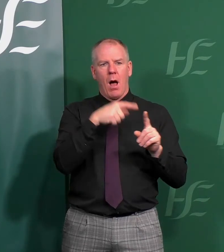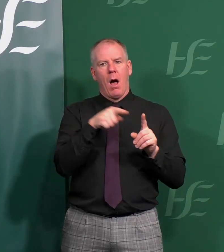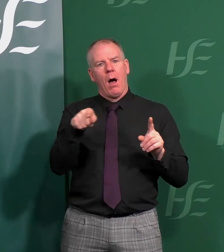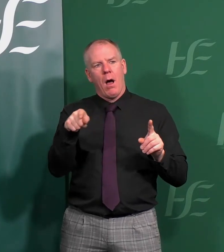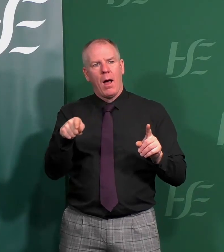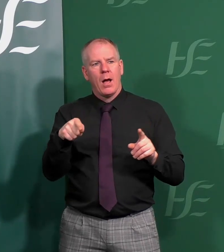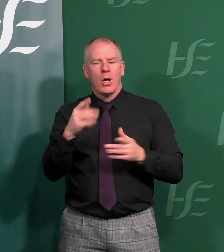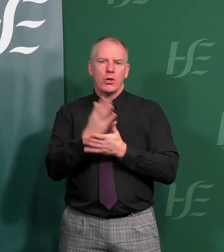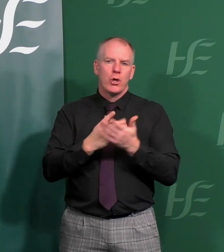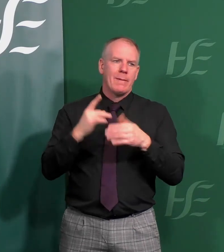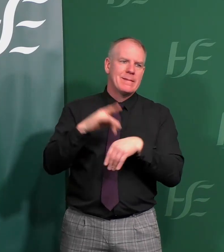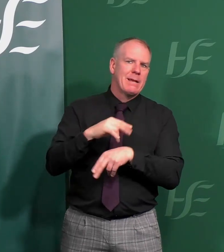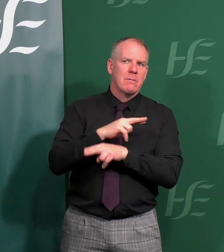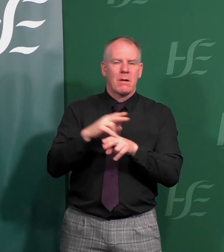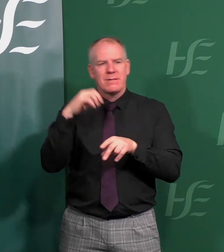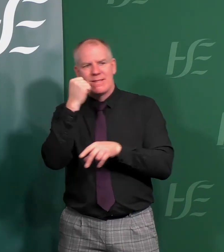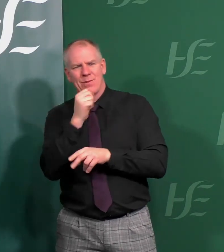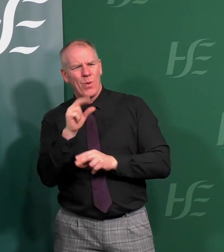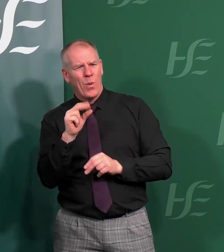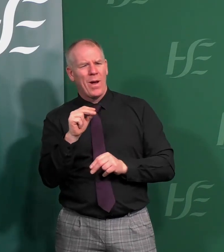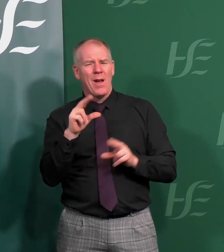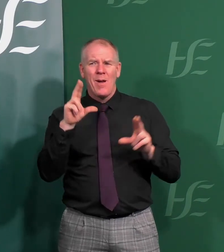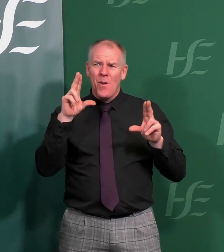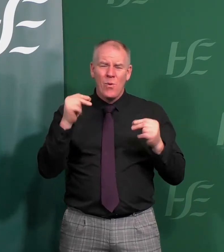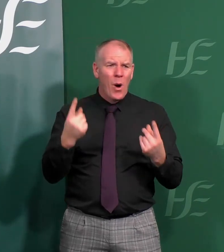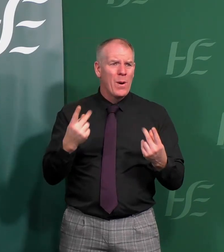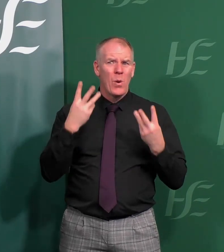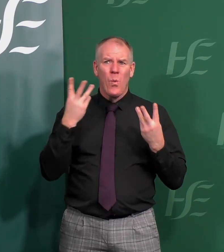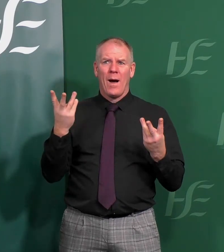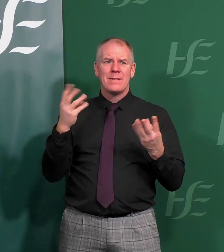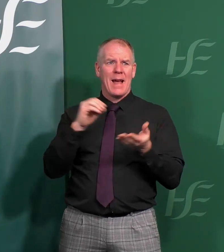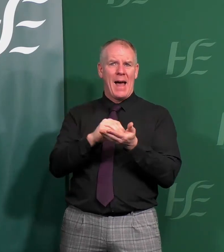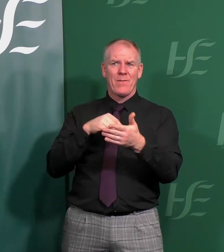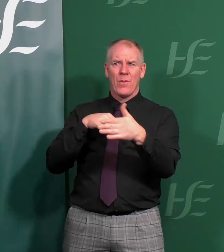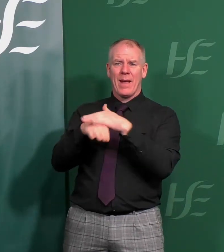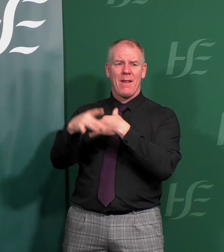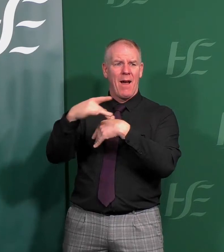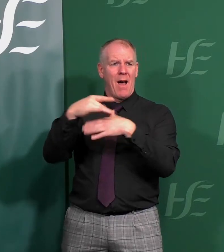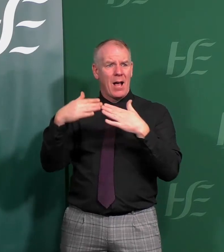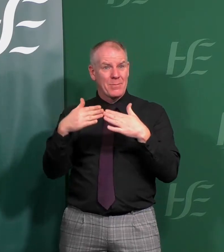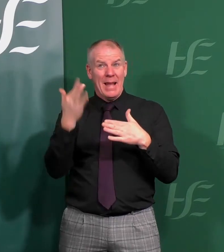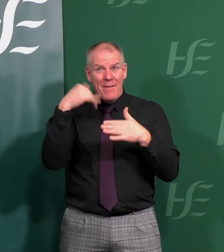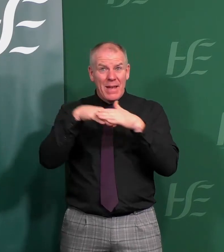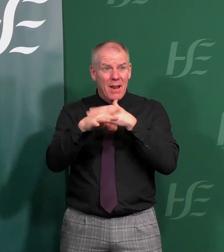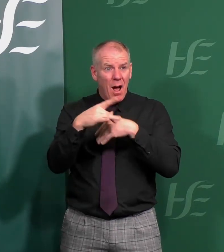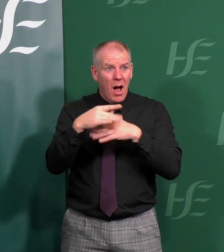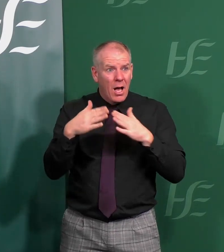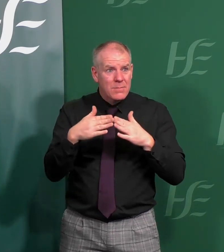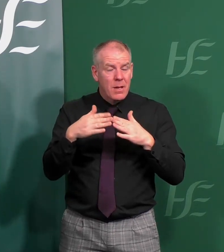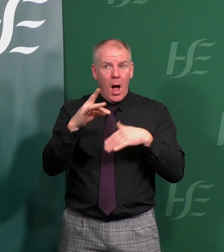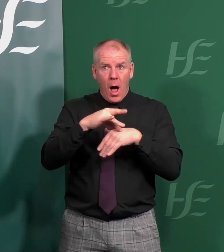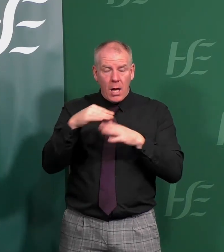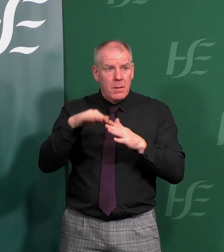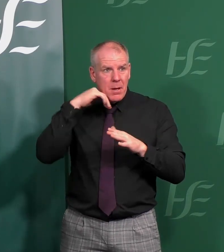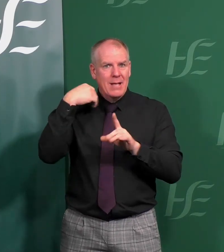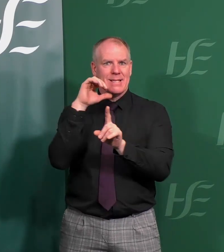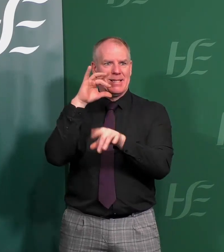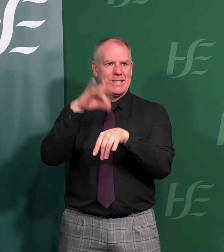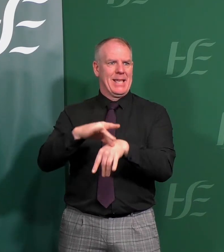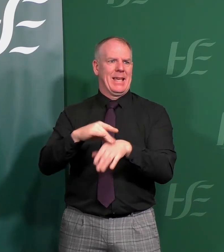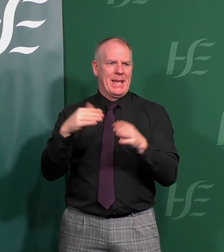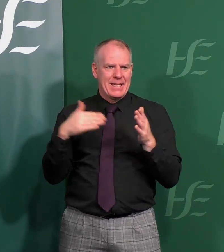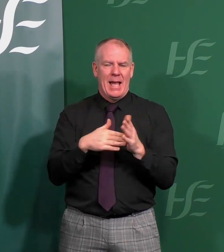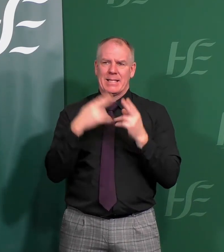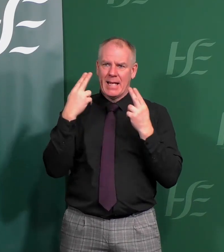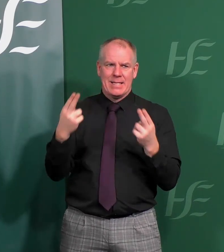the sickness may not be severe. Nobody wants to end up in hospital. And if you end up in hospital, you're in hospital because you're sick and you need